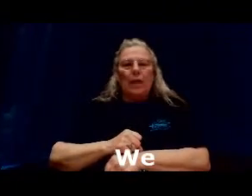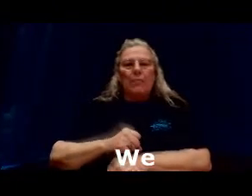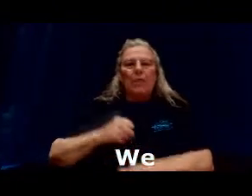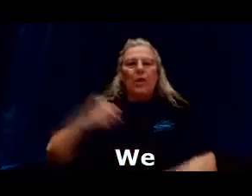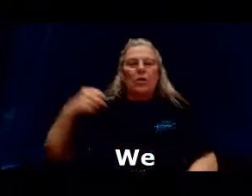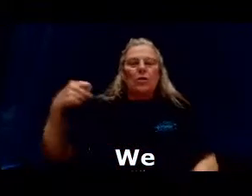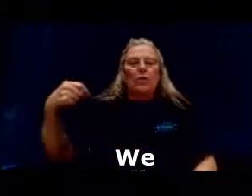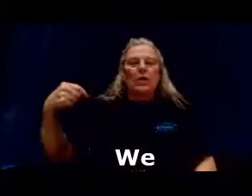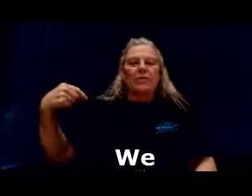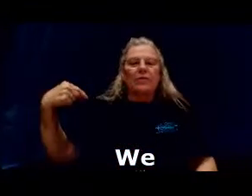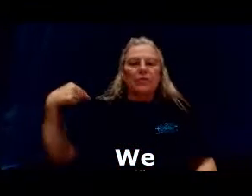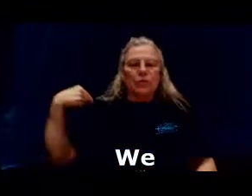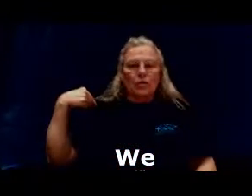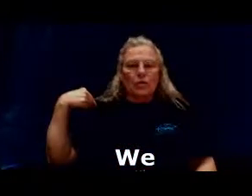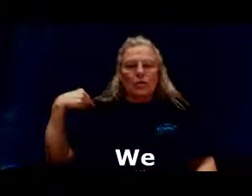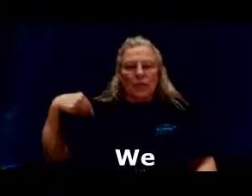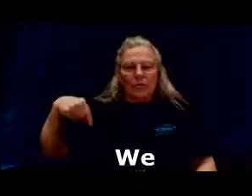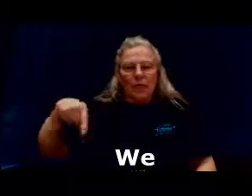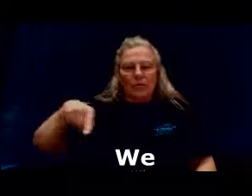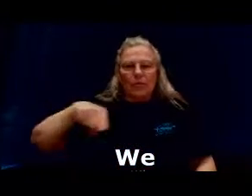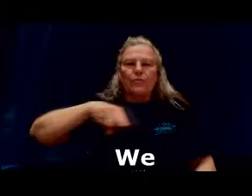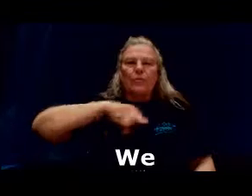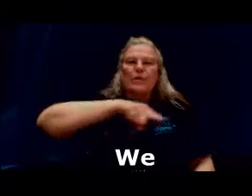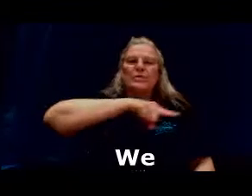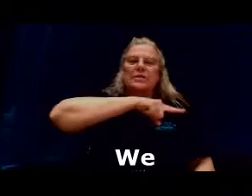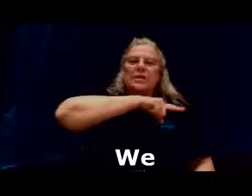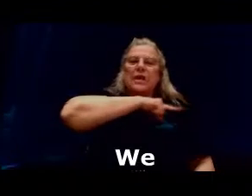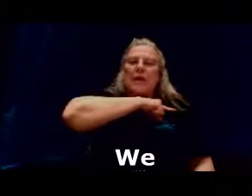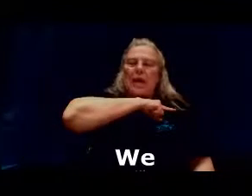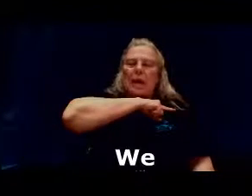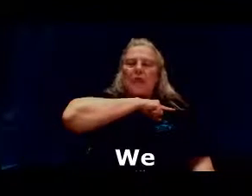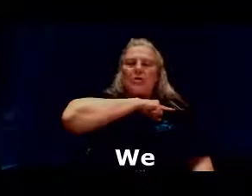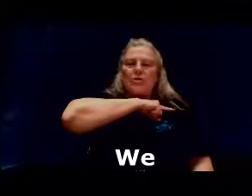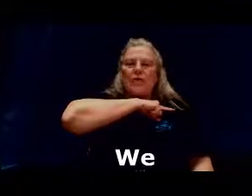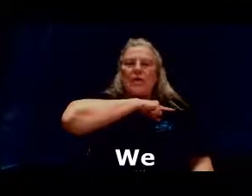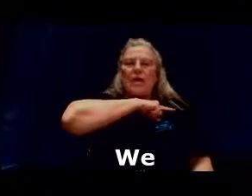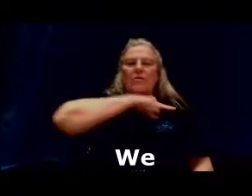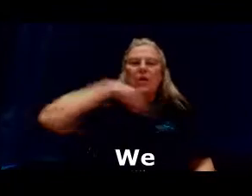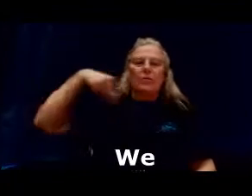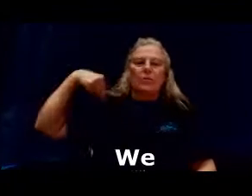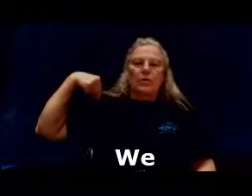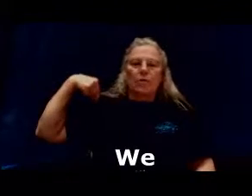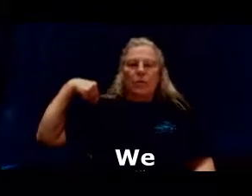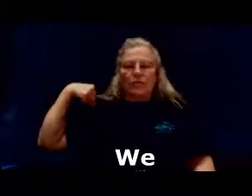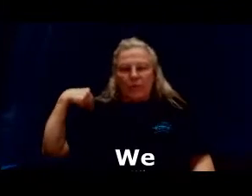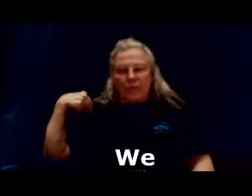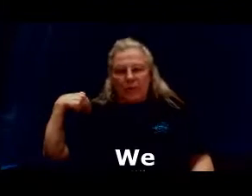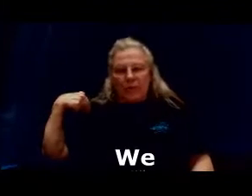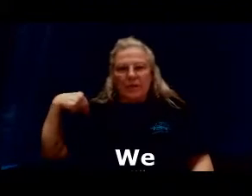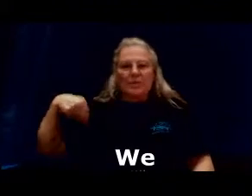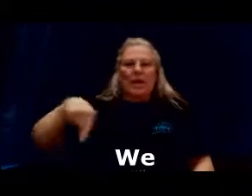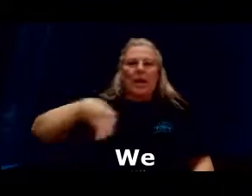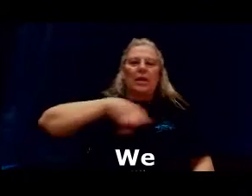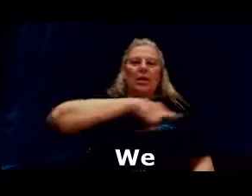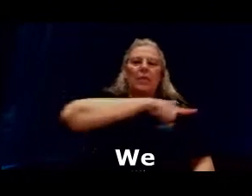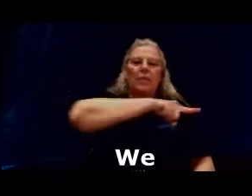We, you think of a circle around your friends and yourself. You're going from the dominant side around